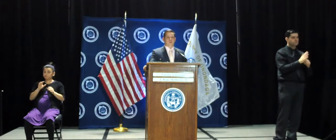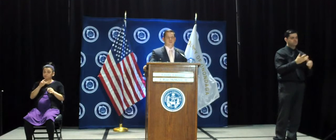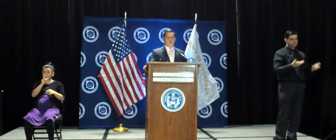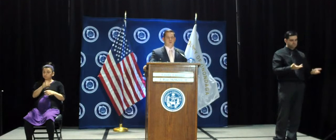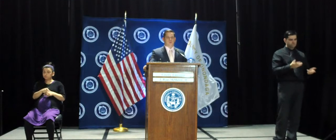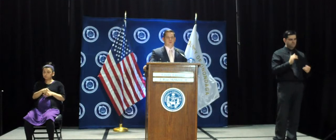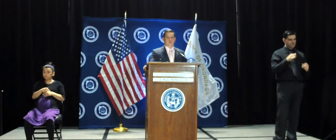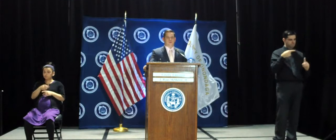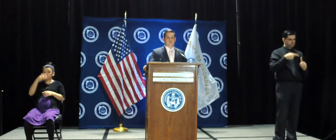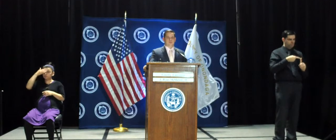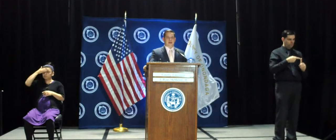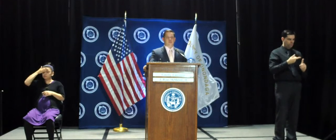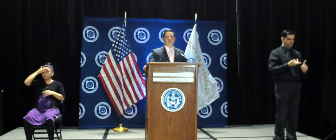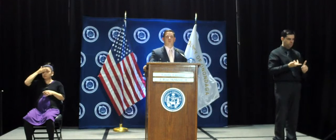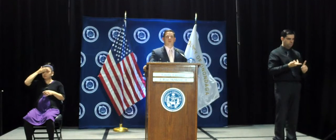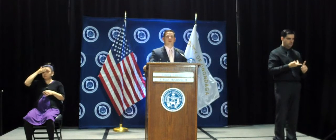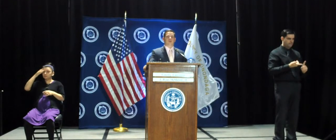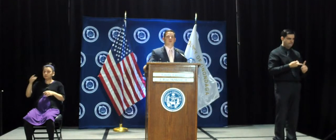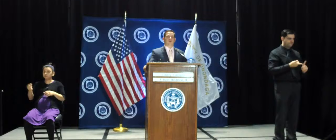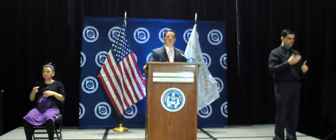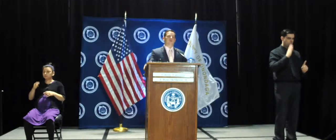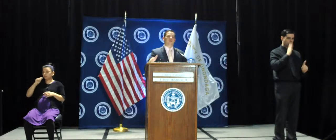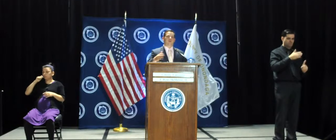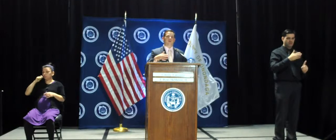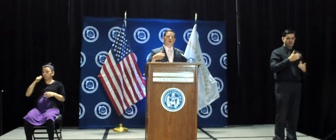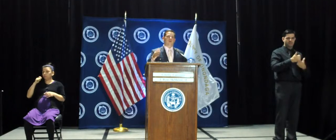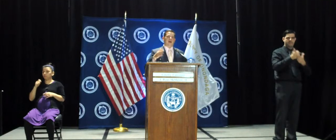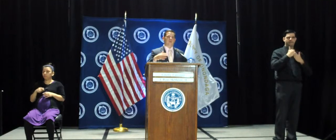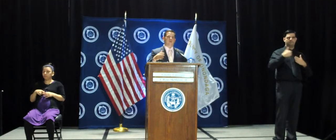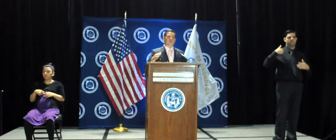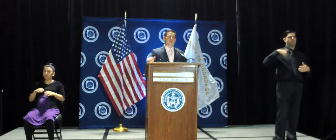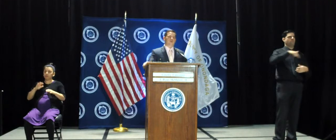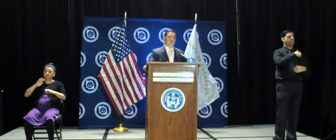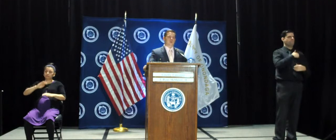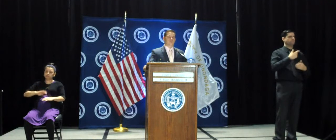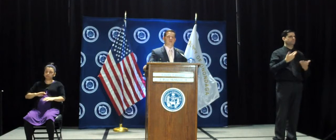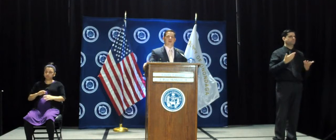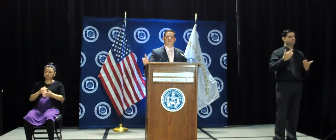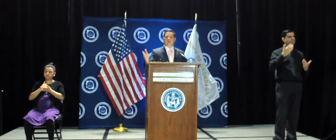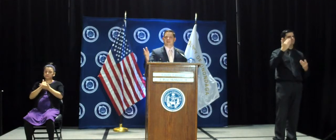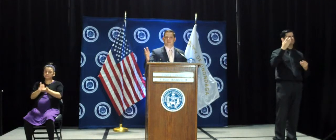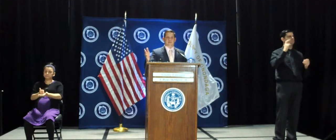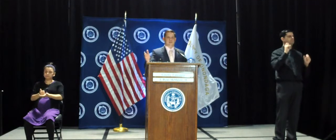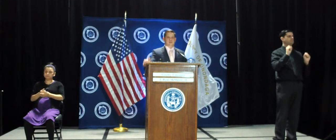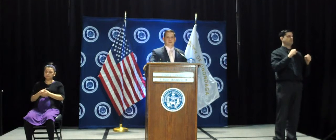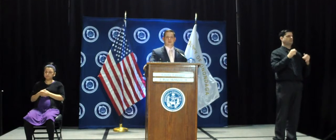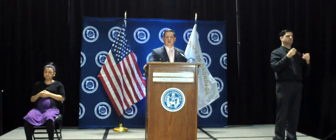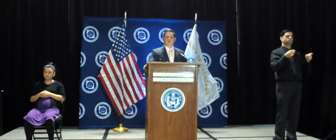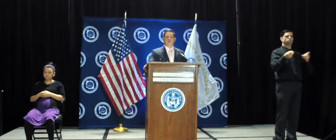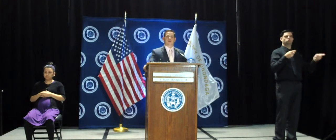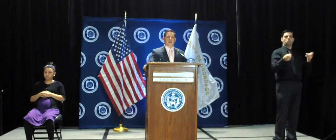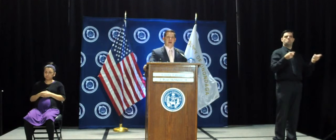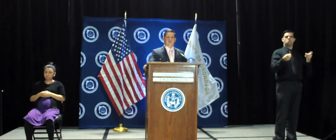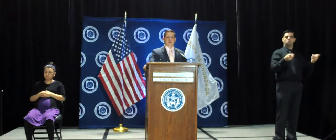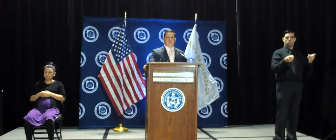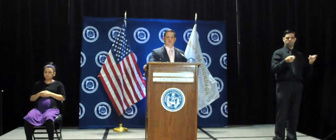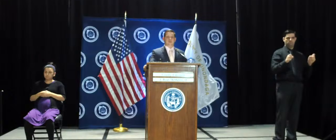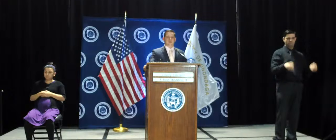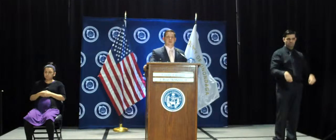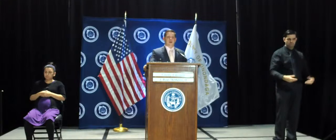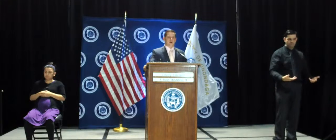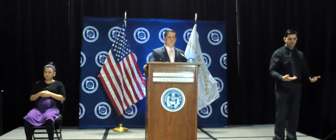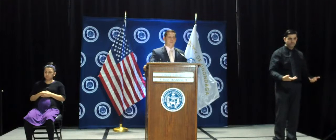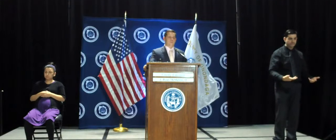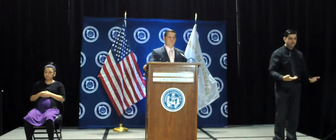And so that's what we can do. And even if we do all those things, we'll still have cases, and we're still going to have